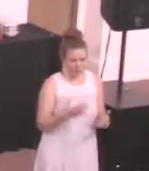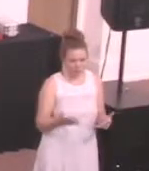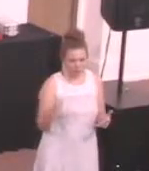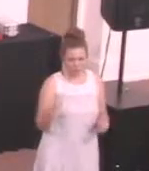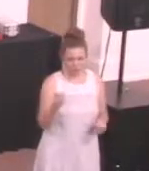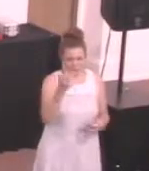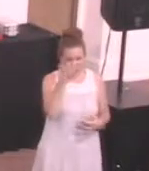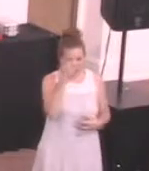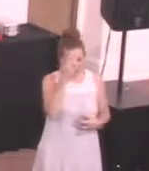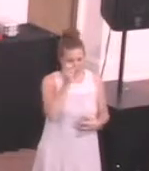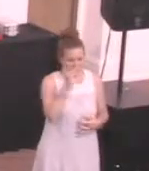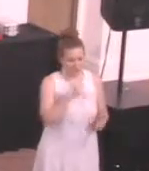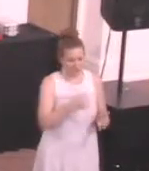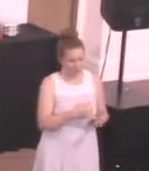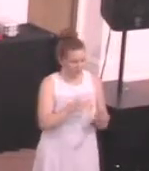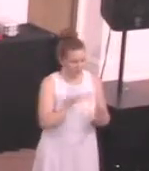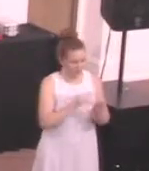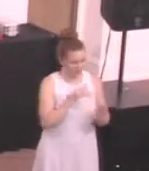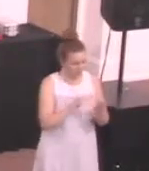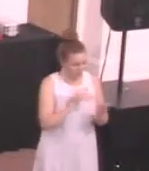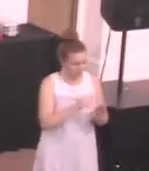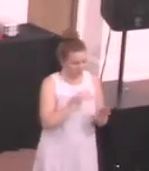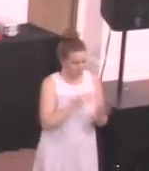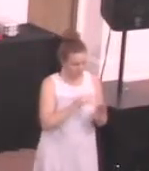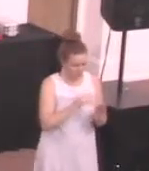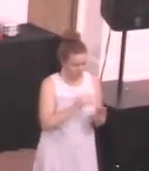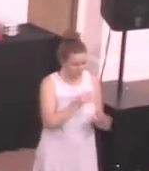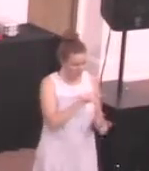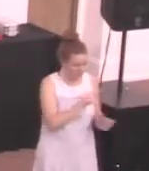Every day. Hey, Jeff, Jesus loves you.